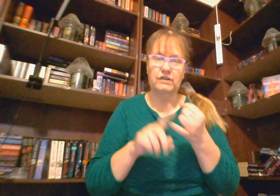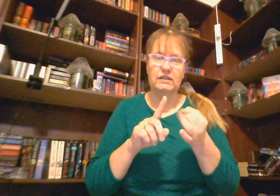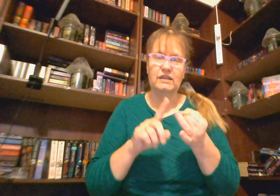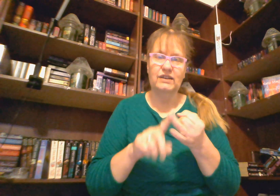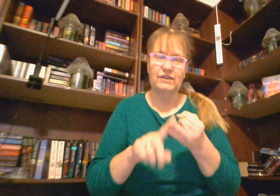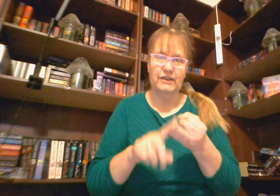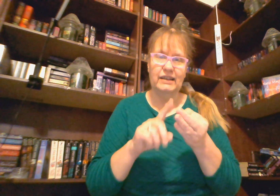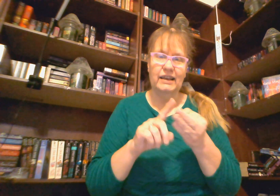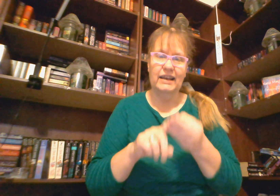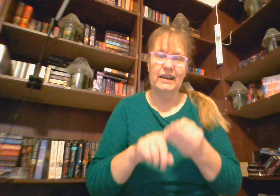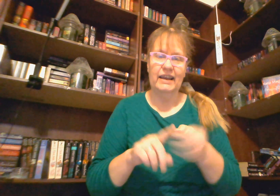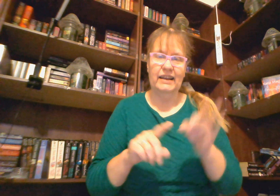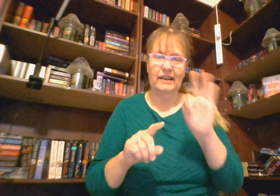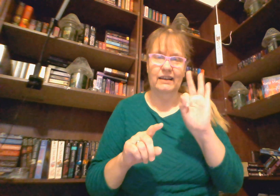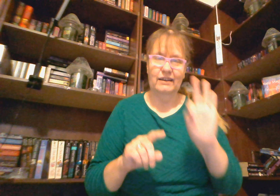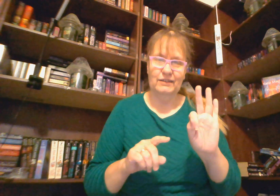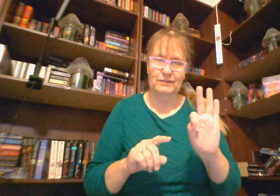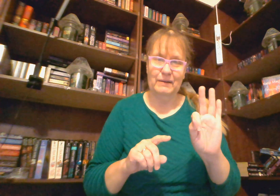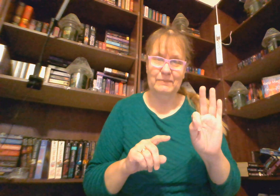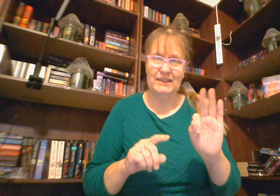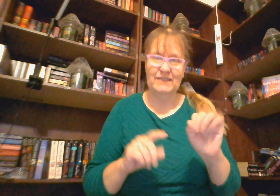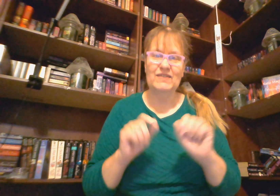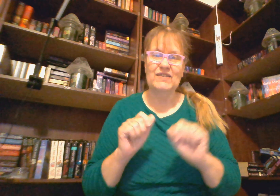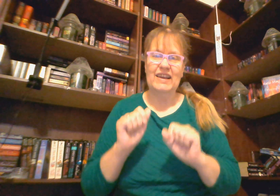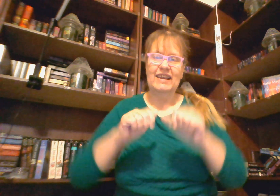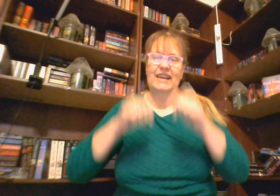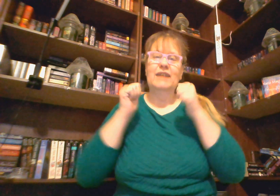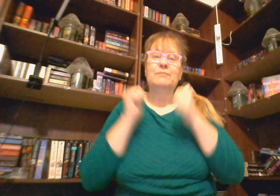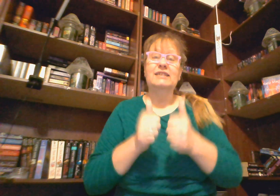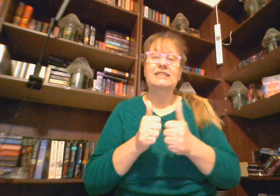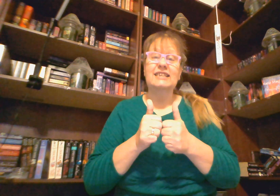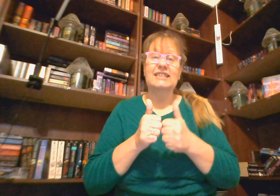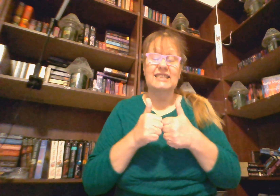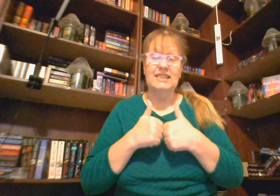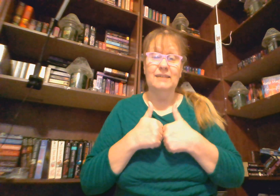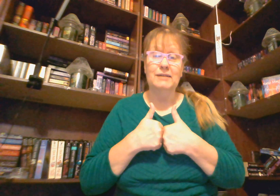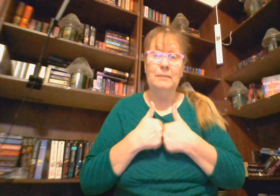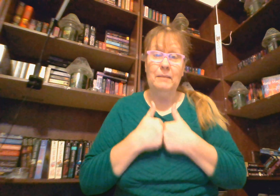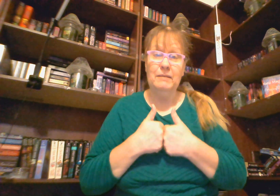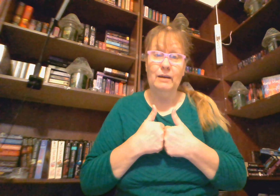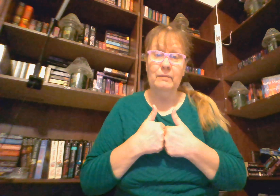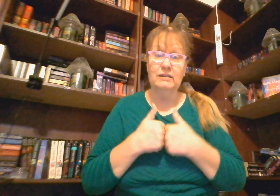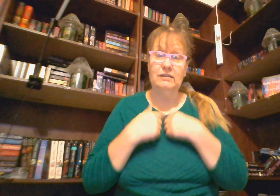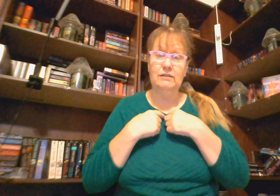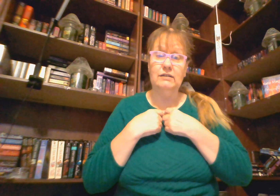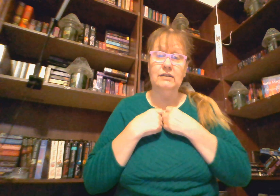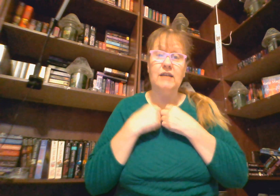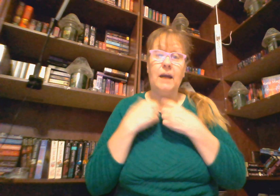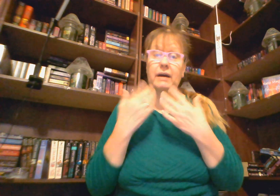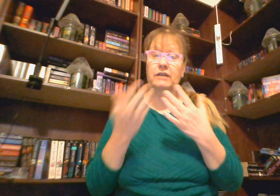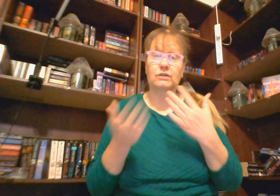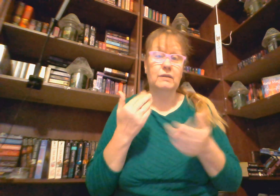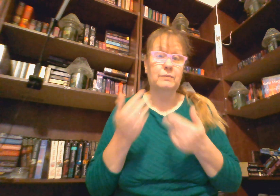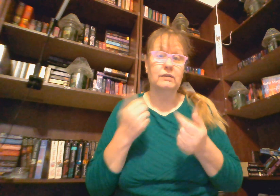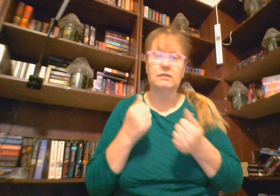Fortune, Gertie, and Ida. Swamp Team 3. Please hit the thumbs up. Let me know I'm doing a good job. I just read books and